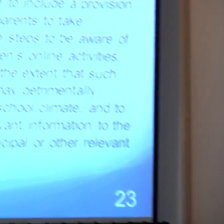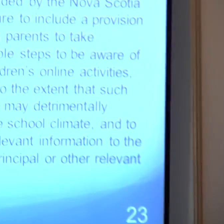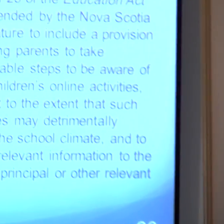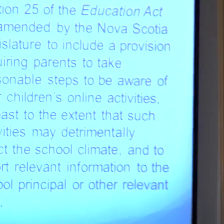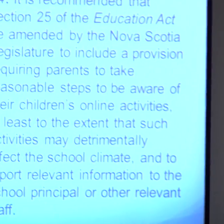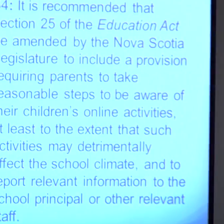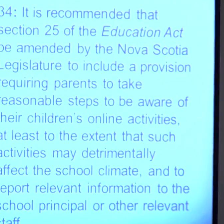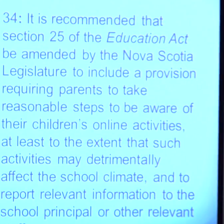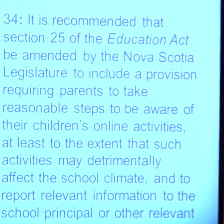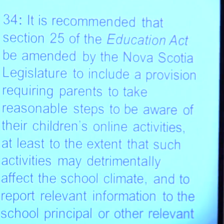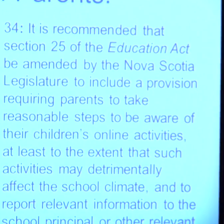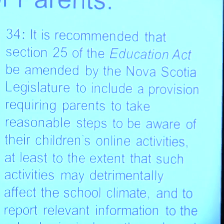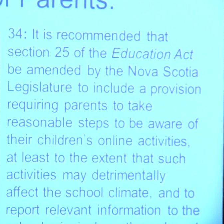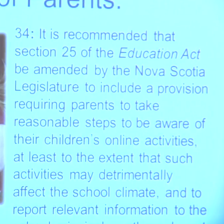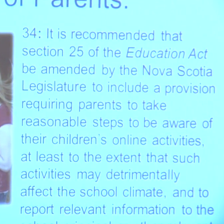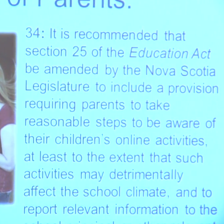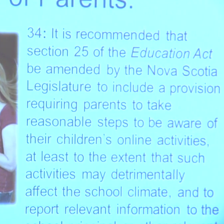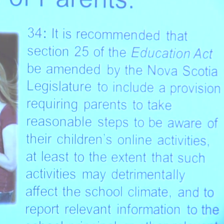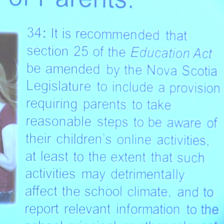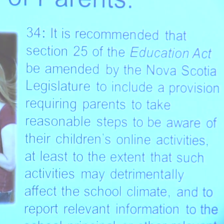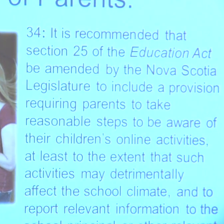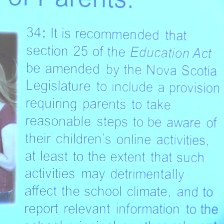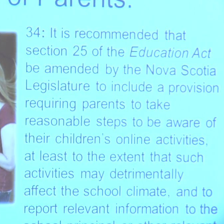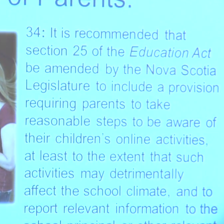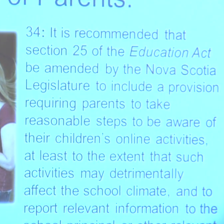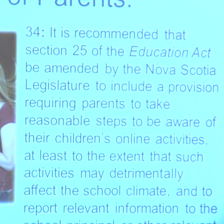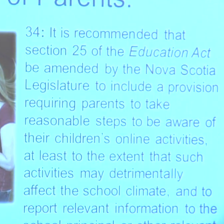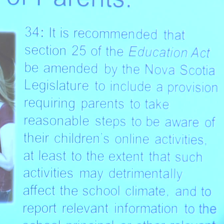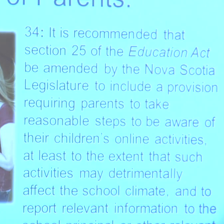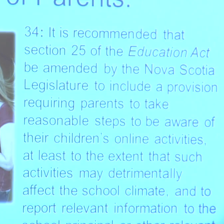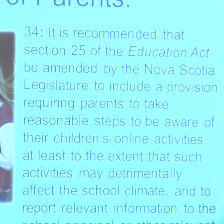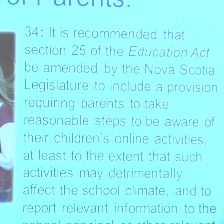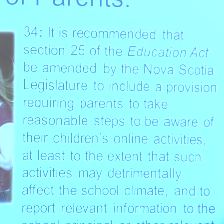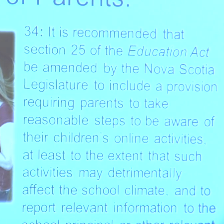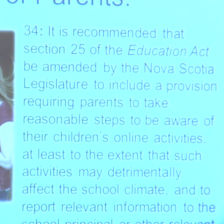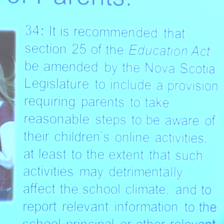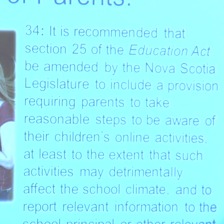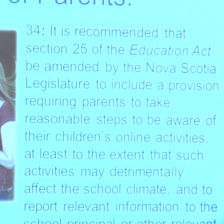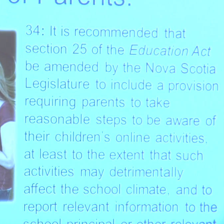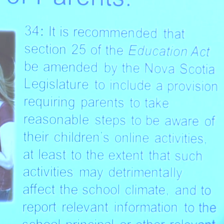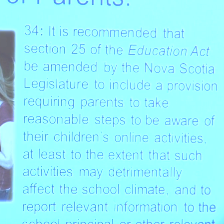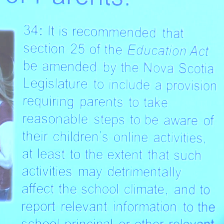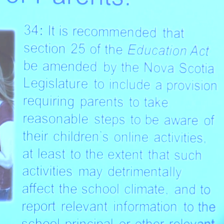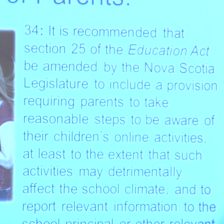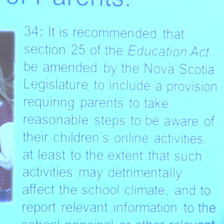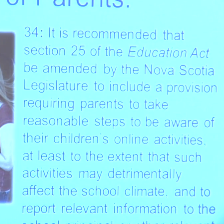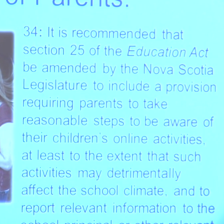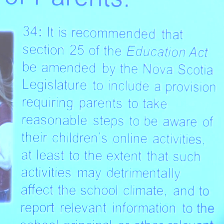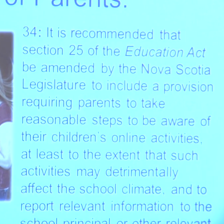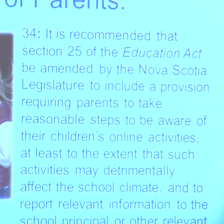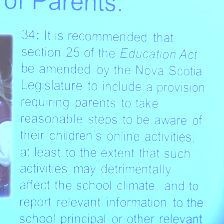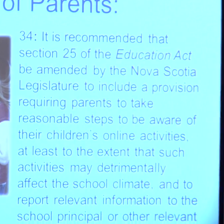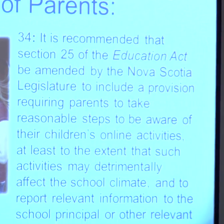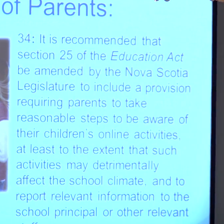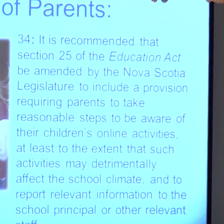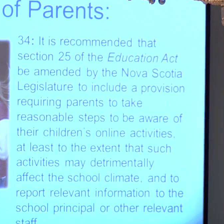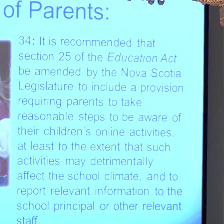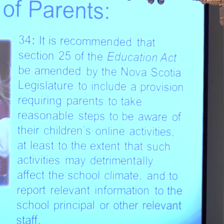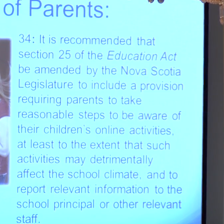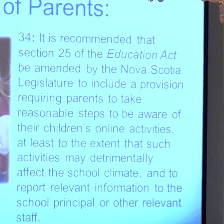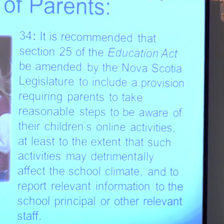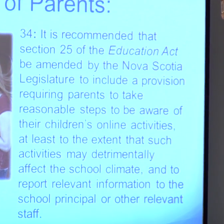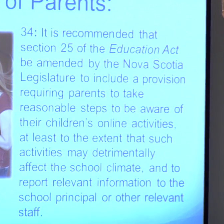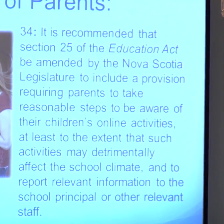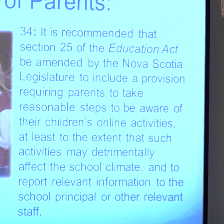world, but also the technology. We've kind of moved beyond the bullhorn as a means of communication. Anyway, one small